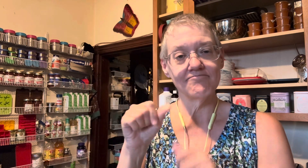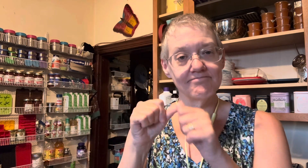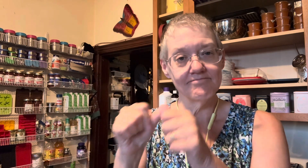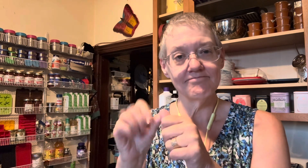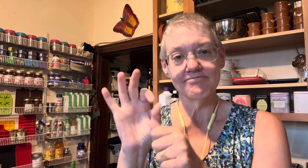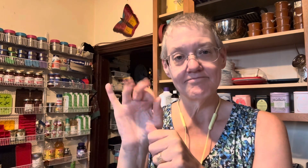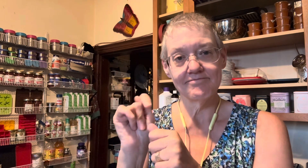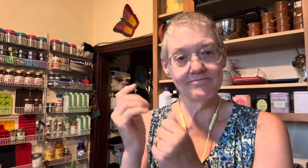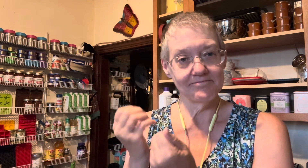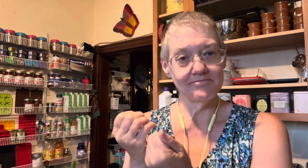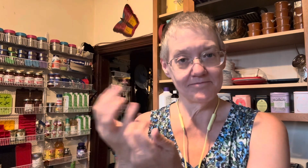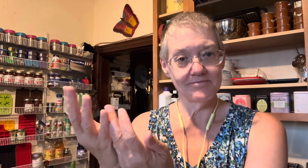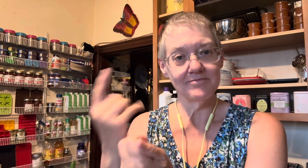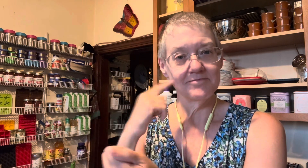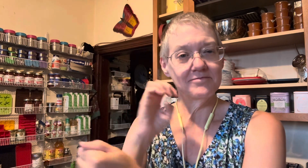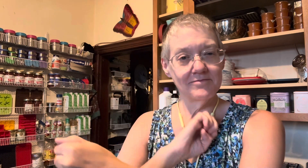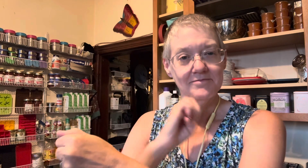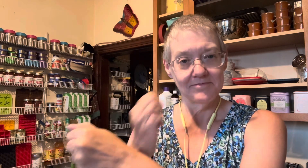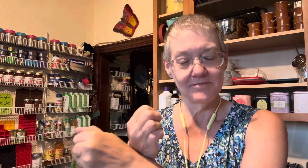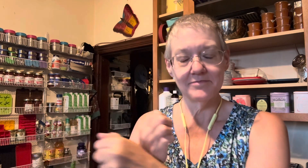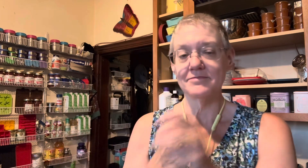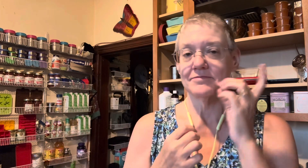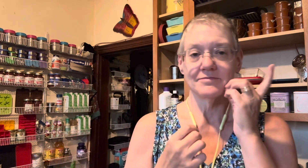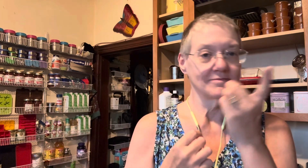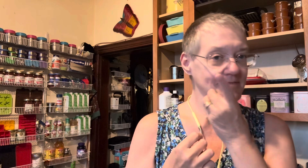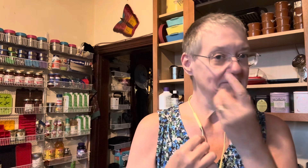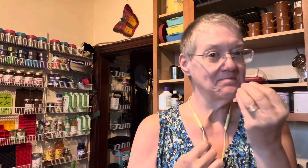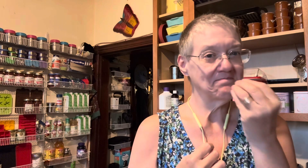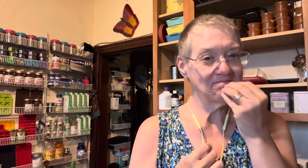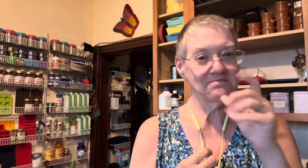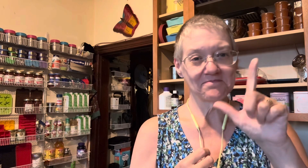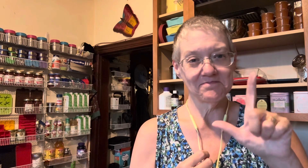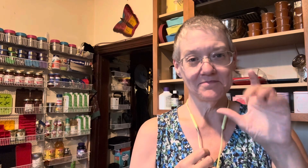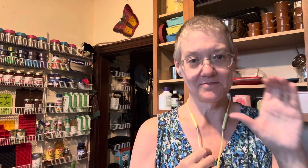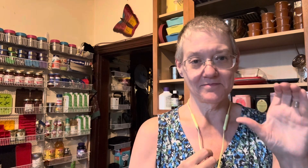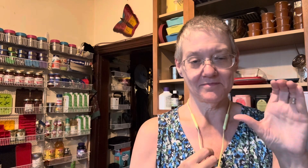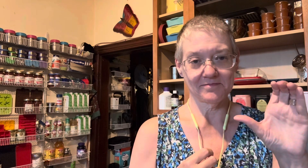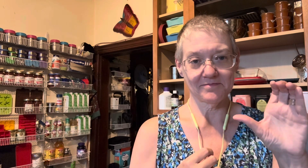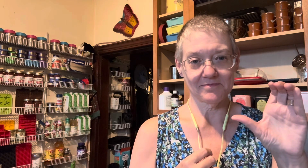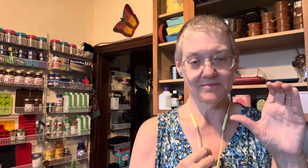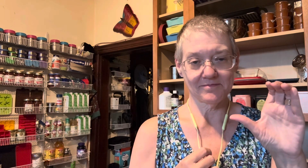I eat keto to be in fat-burning mode for energy. Dale eats low carb.